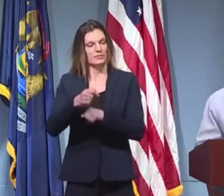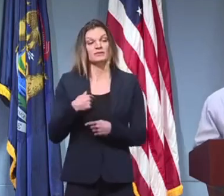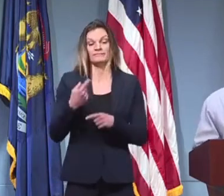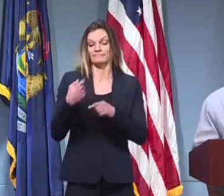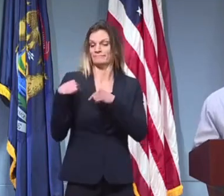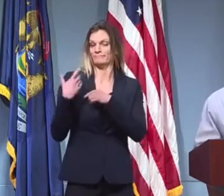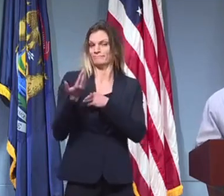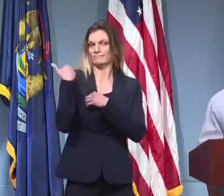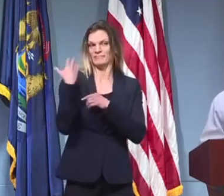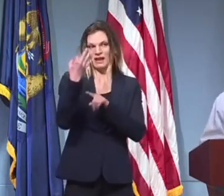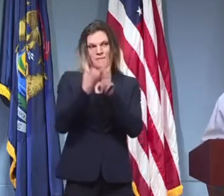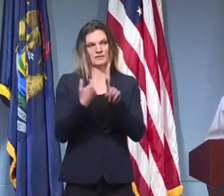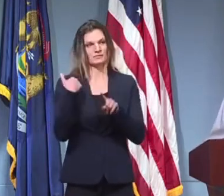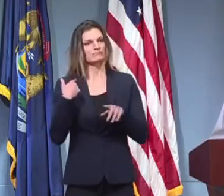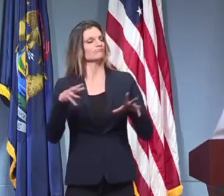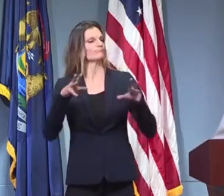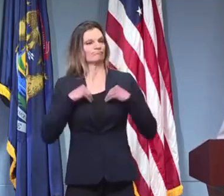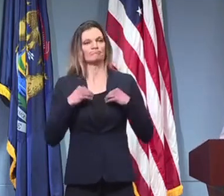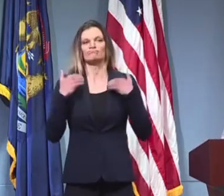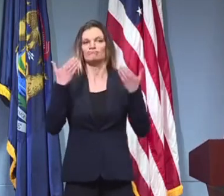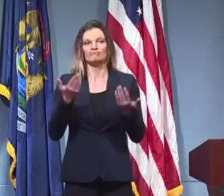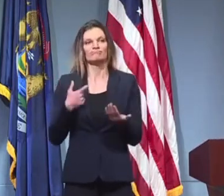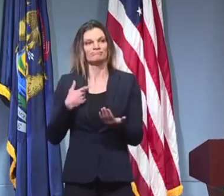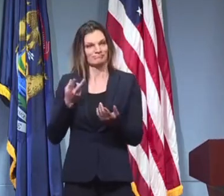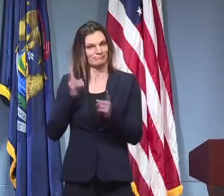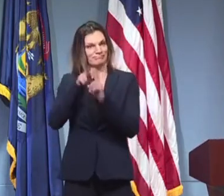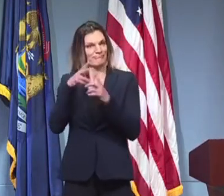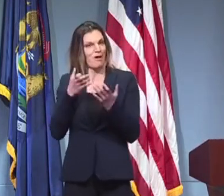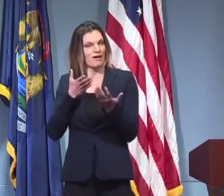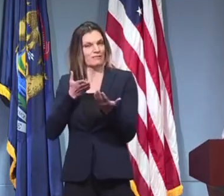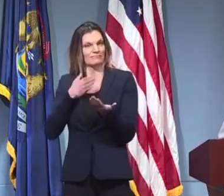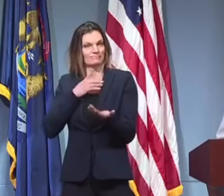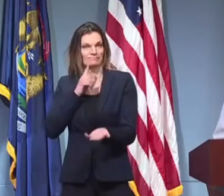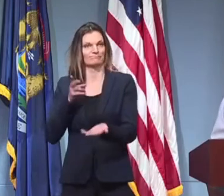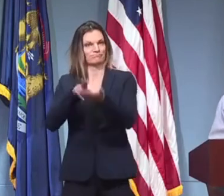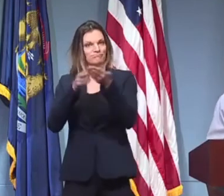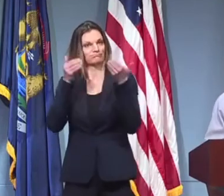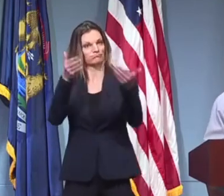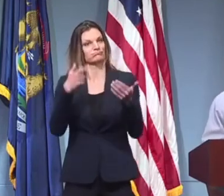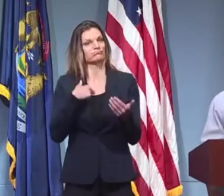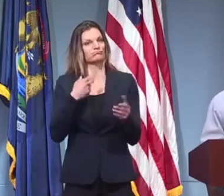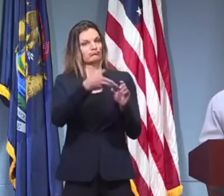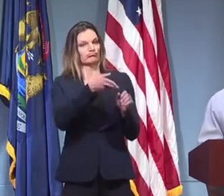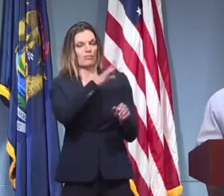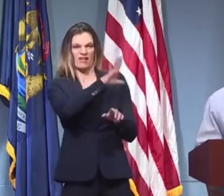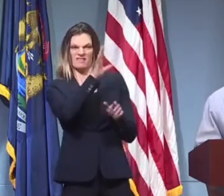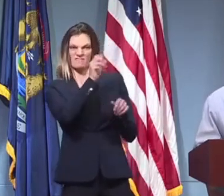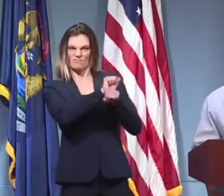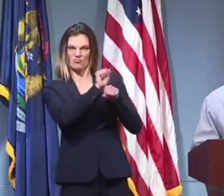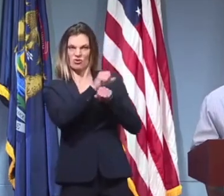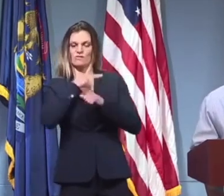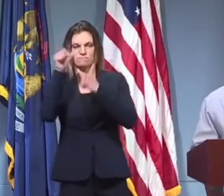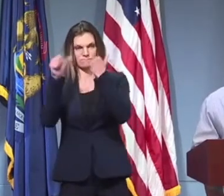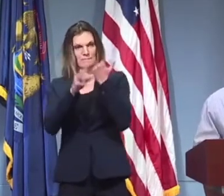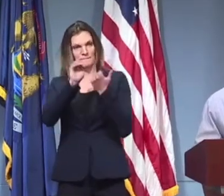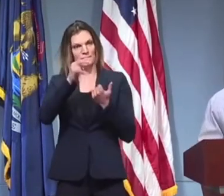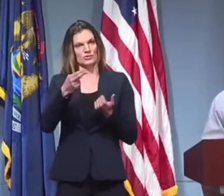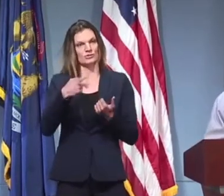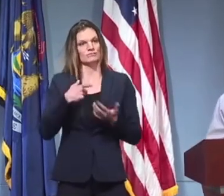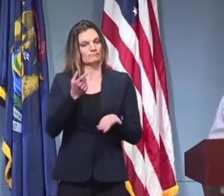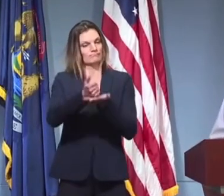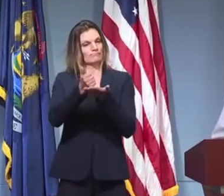this opportunity to offer my experience, passion, and lifelong commitment to the working people and families of Michigan to the